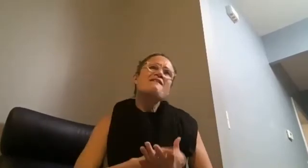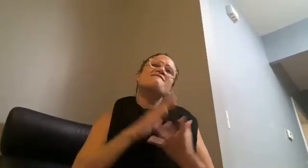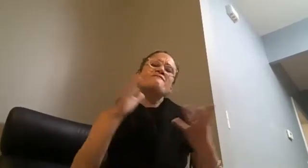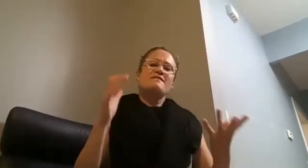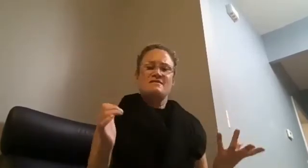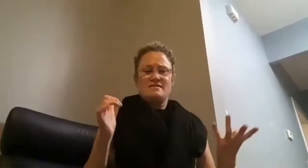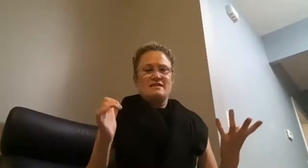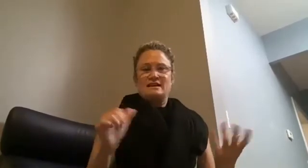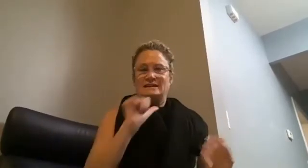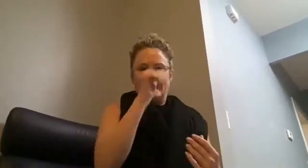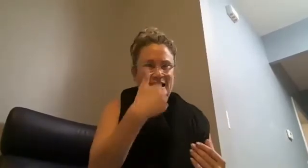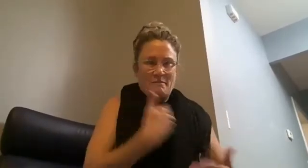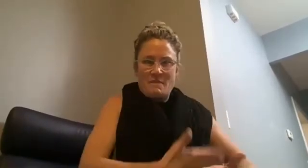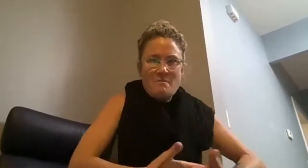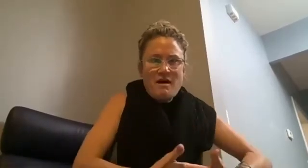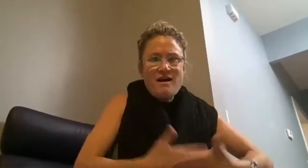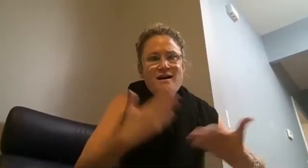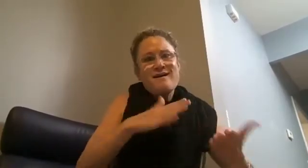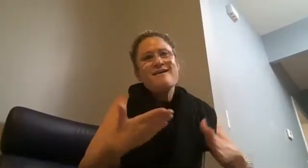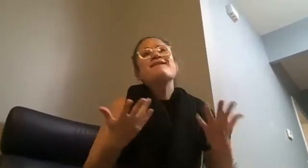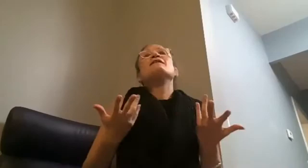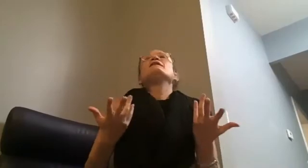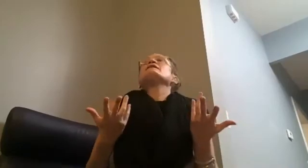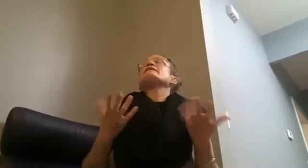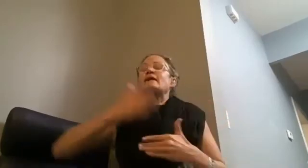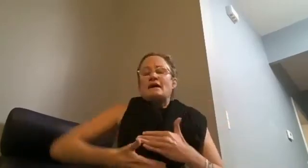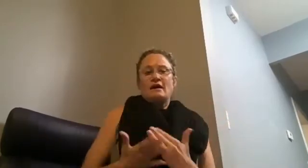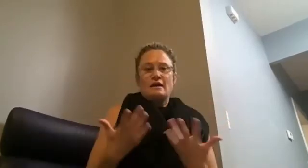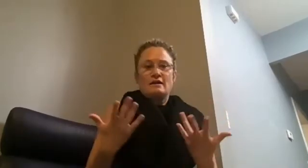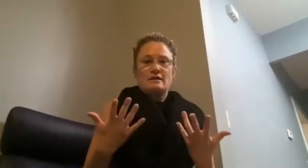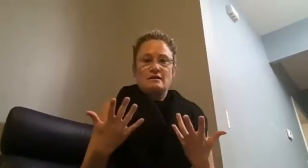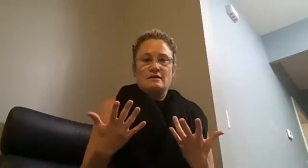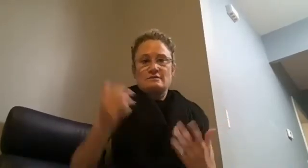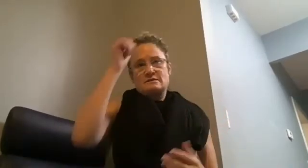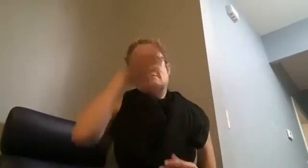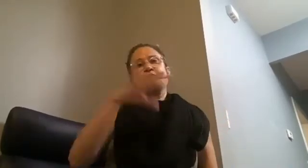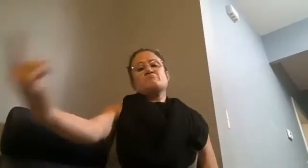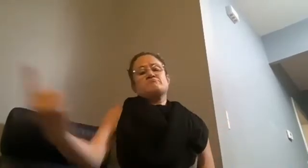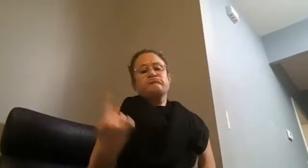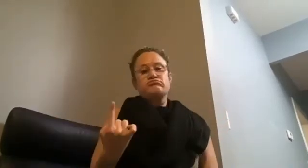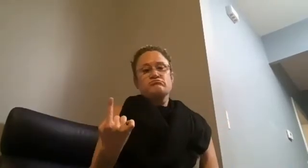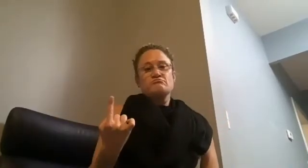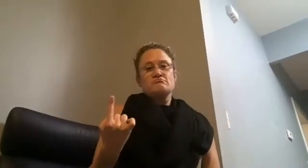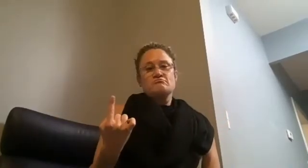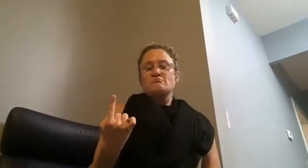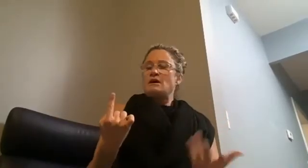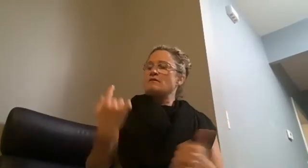for me. And at the end of it, this guy came up and introduced himself. And I was reminded of this time that I was